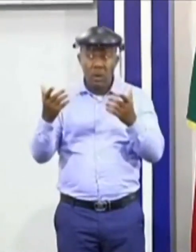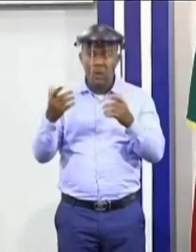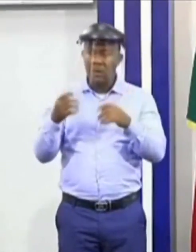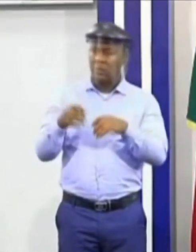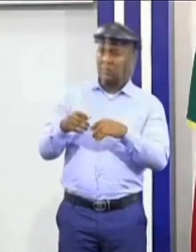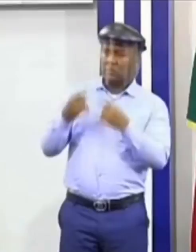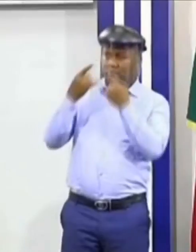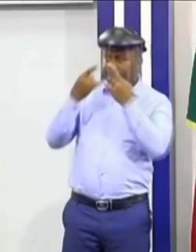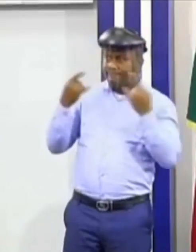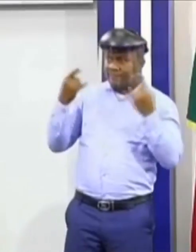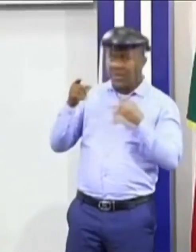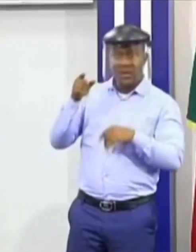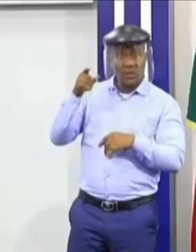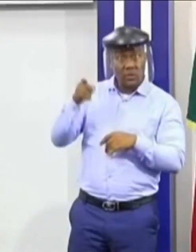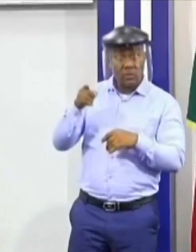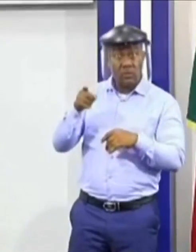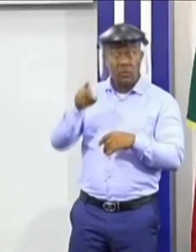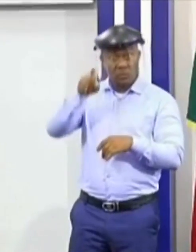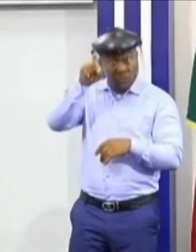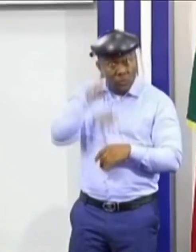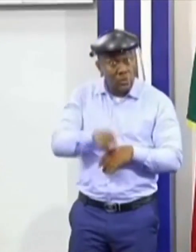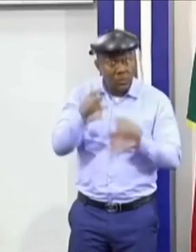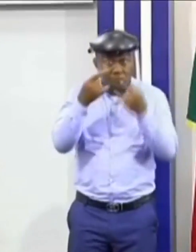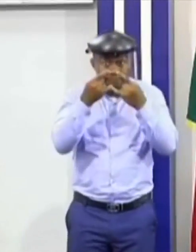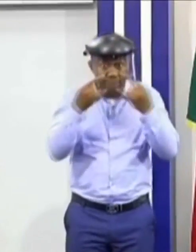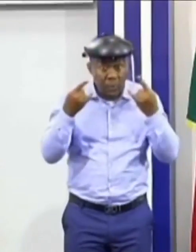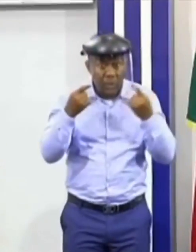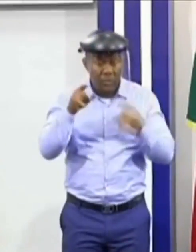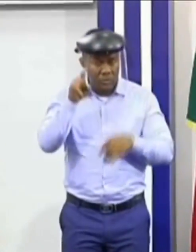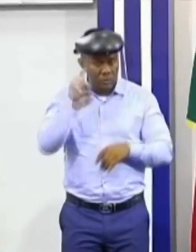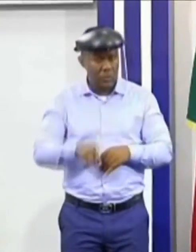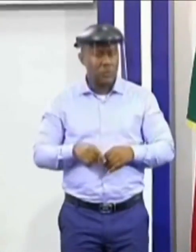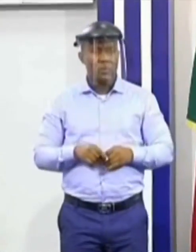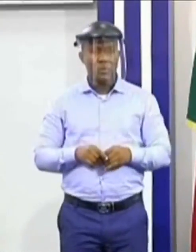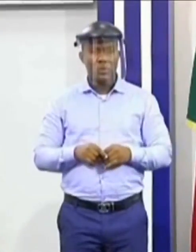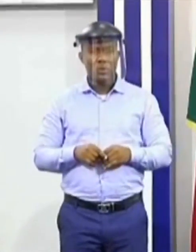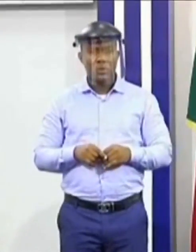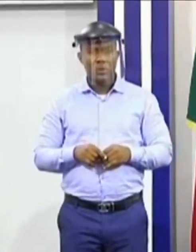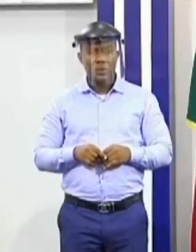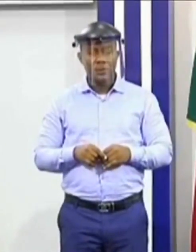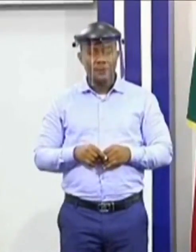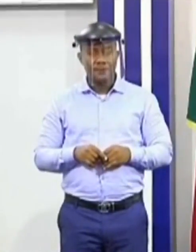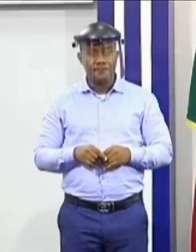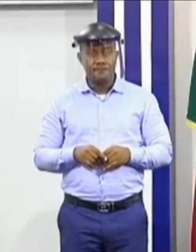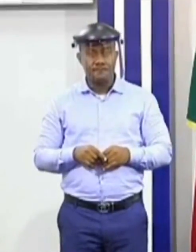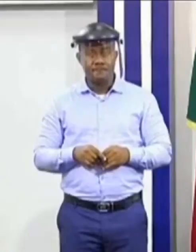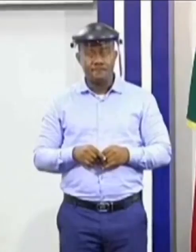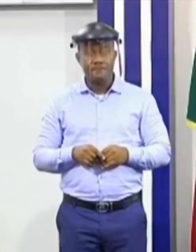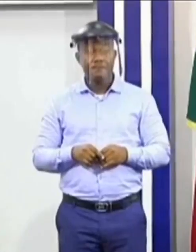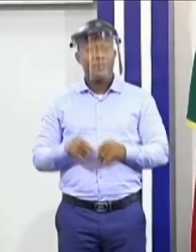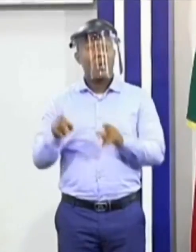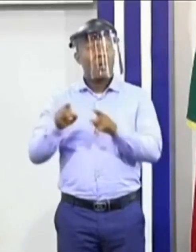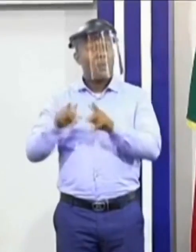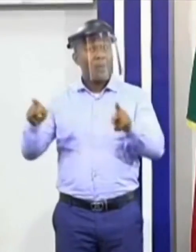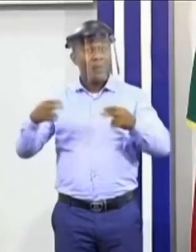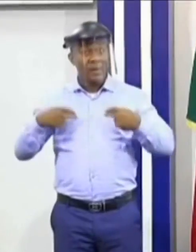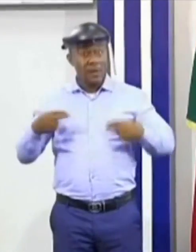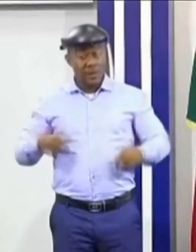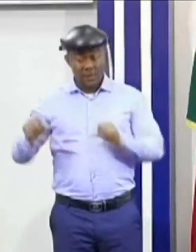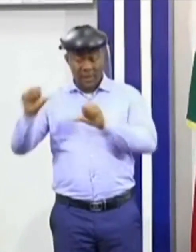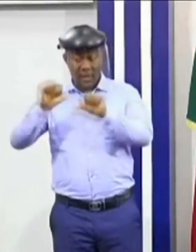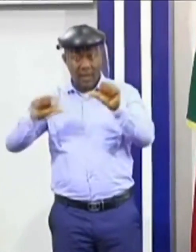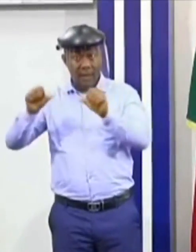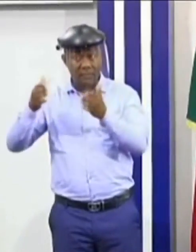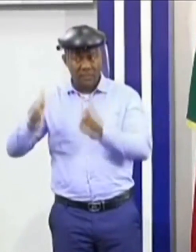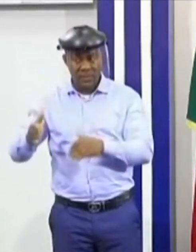is enforced across the country. The wearing of masks, we are informed by the public health scientists, is a key